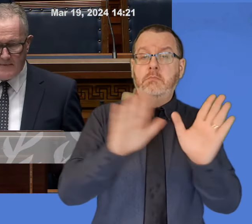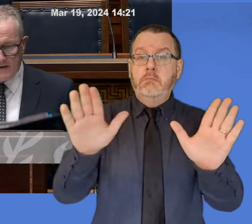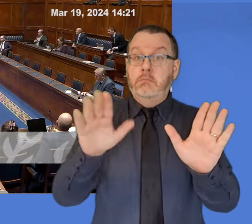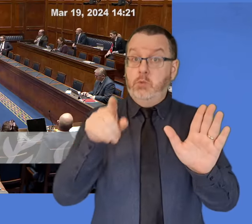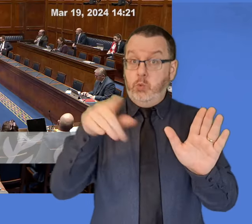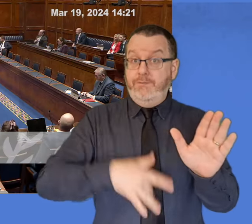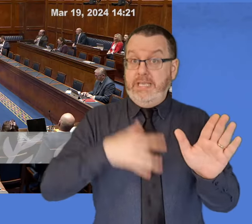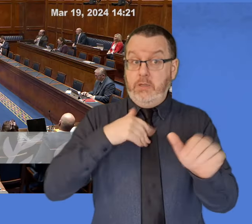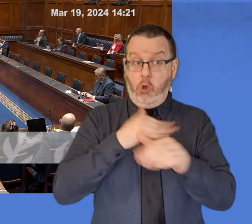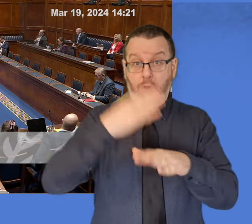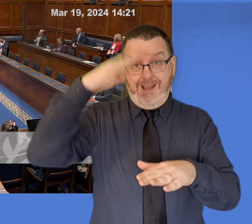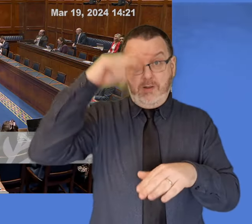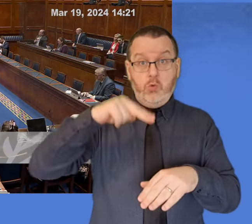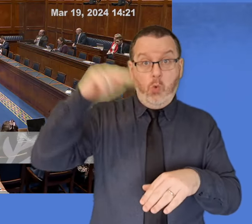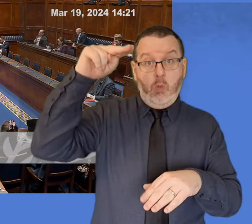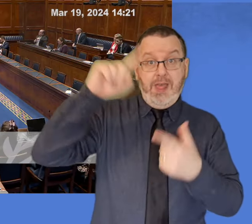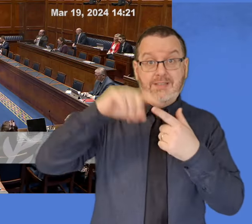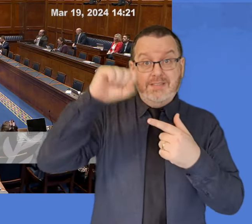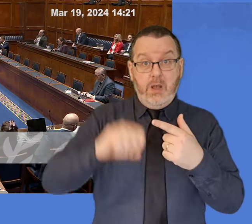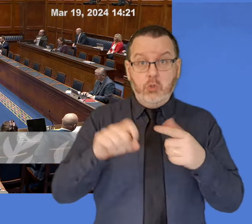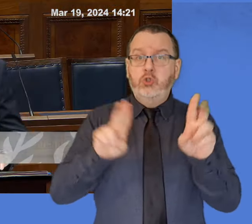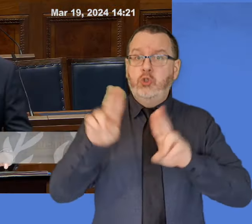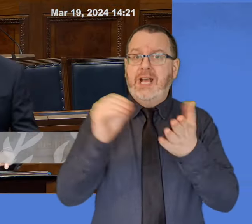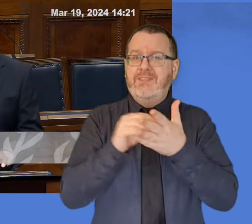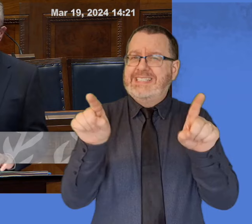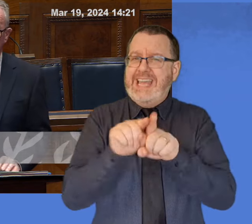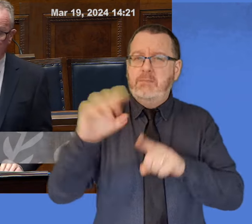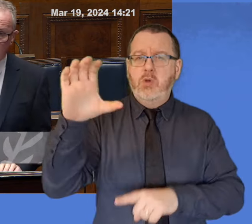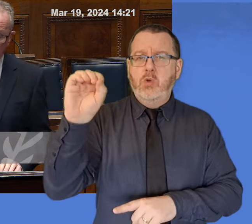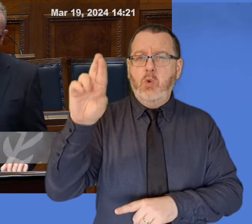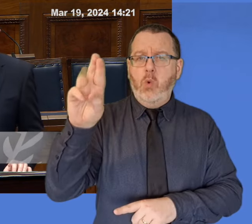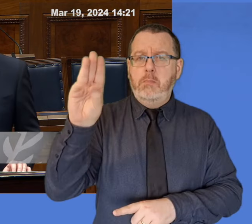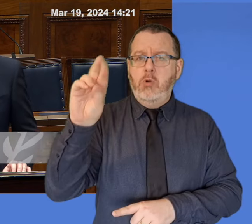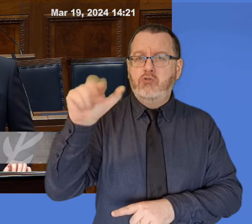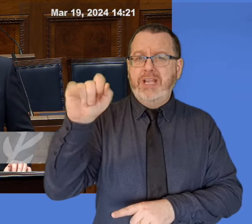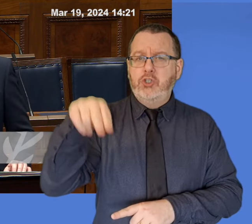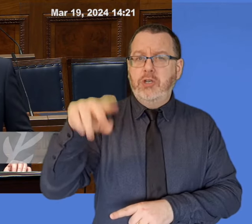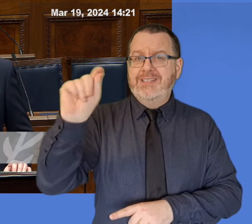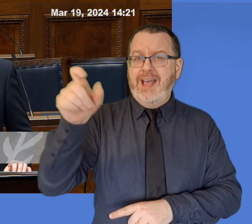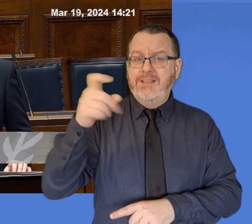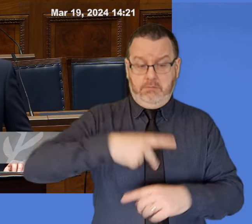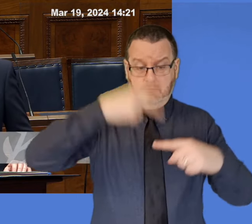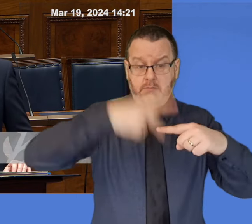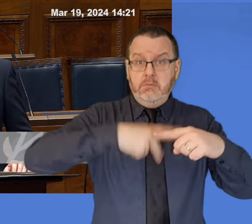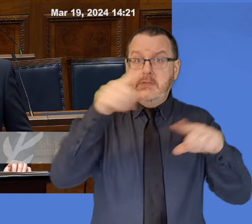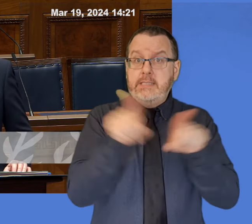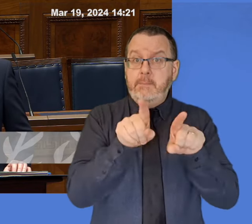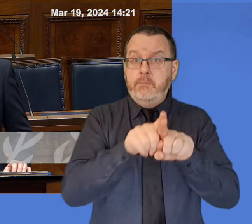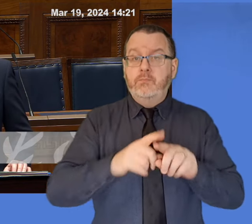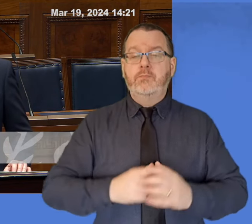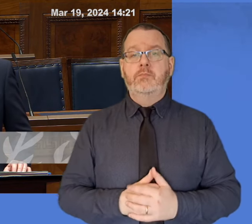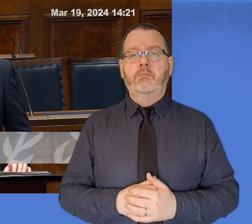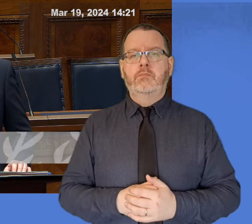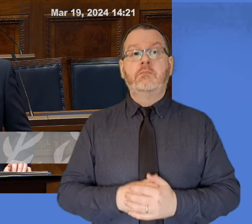Minister. Yes, I think that should be our ambition. Because I think that is beneficial in terms of the proposition that we